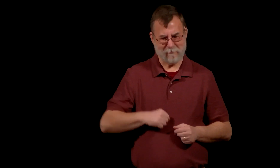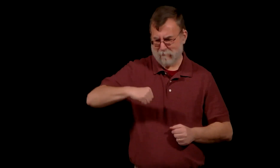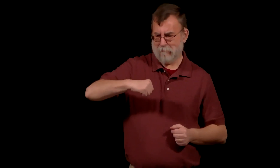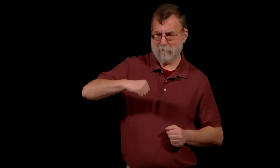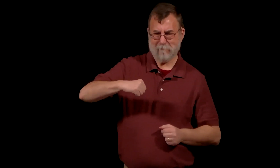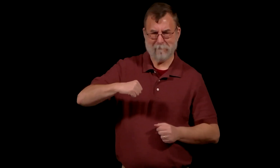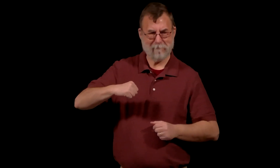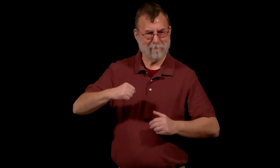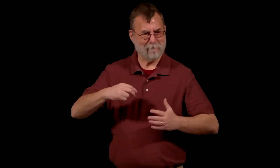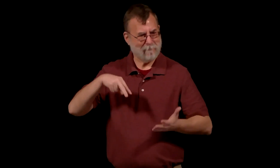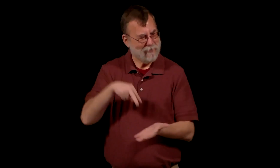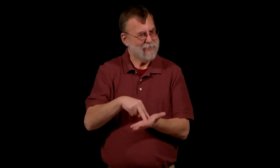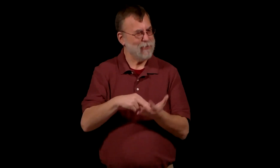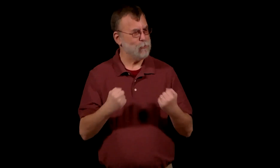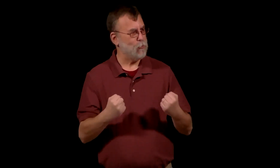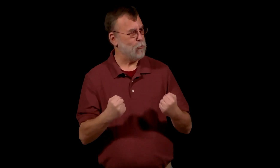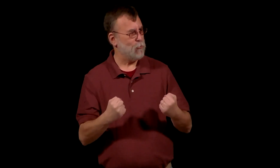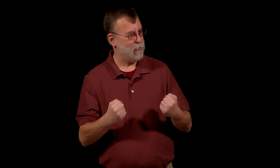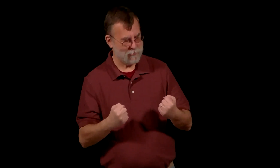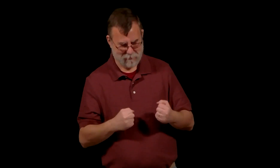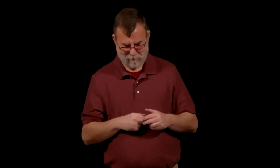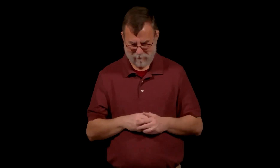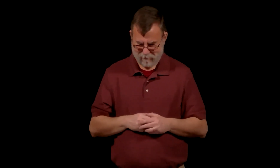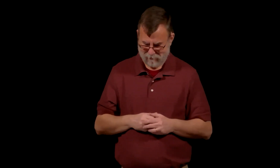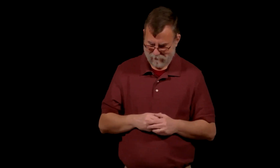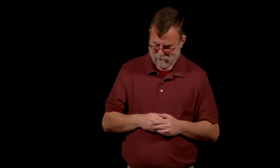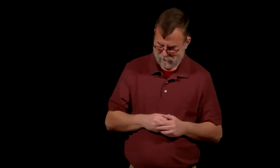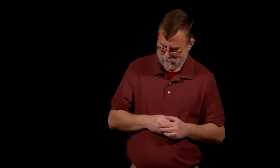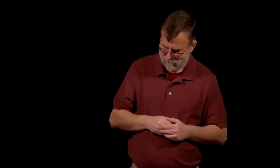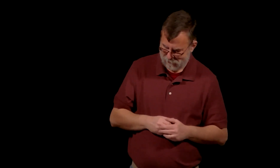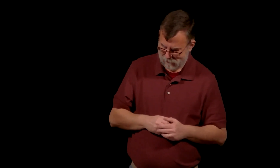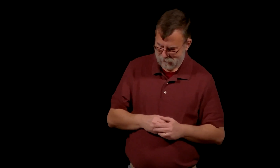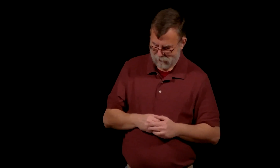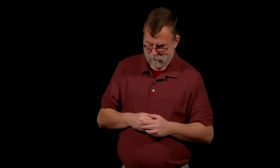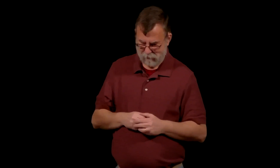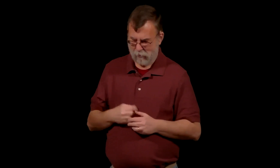times, you can think of it, and we resist that temptation. We stand strong.